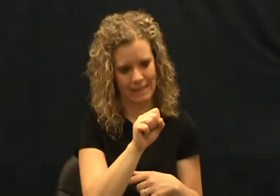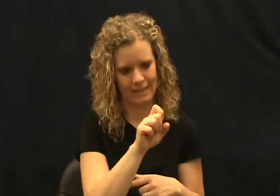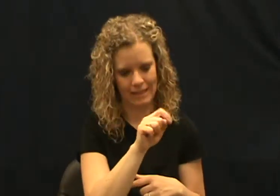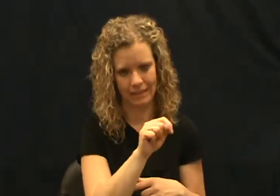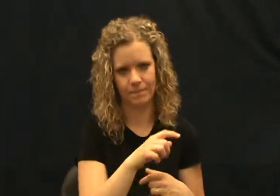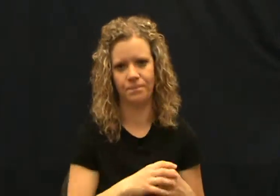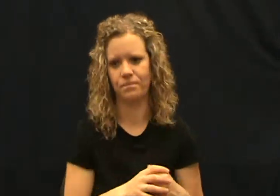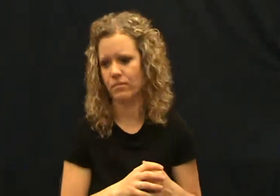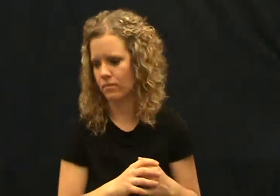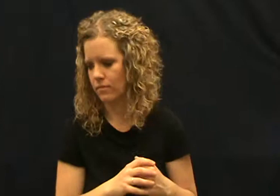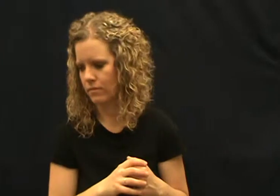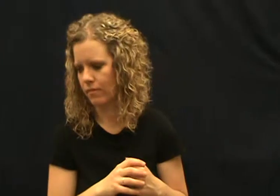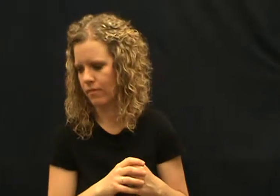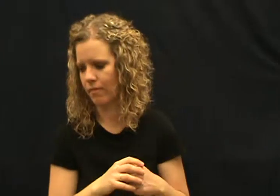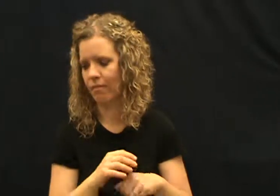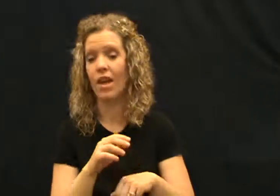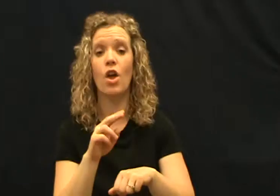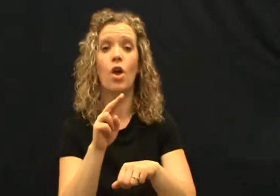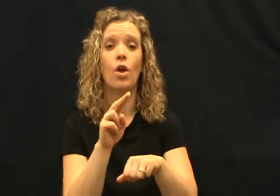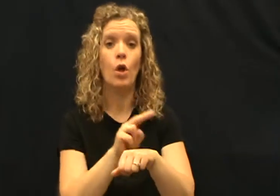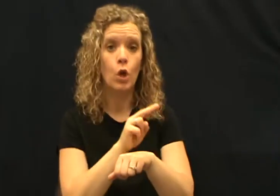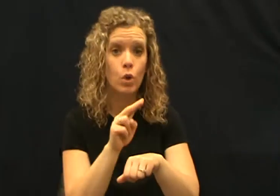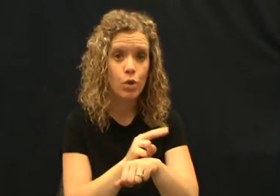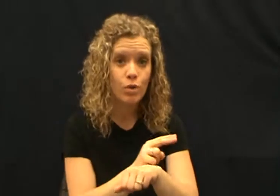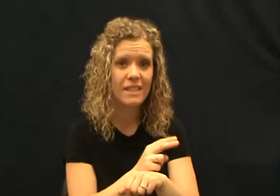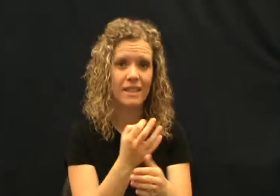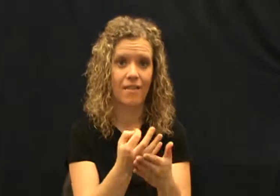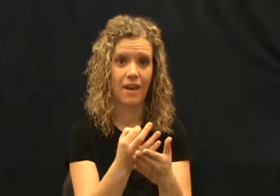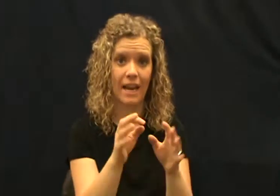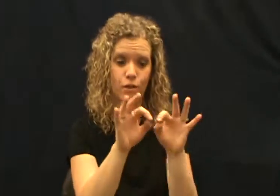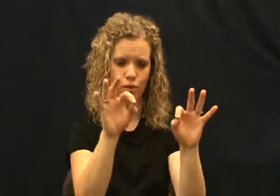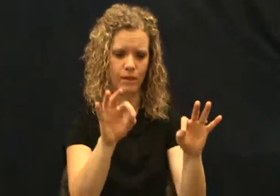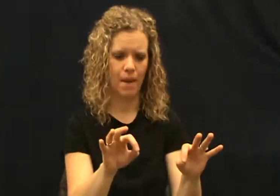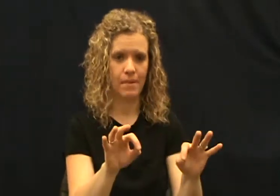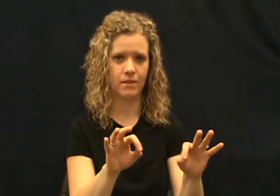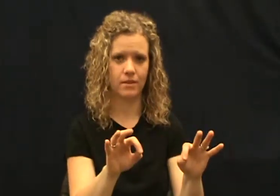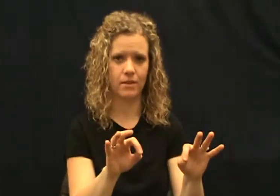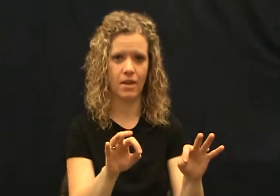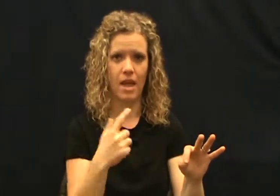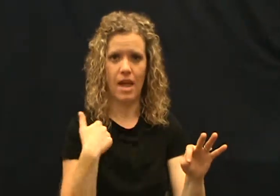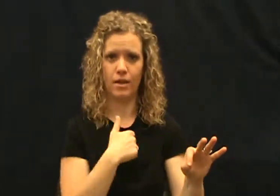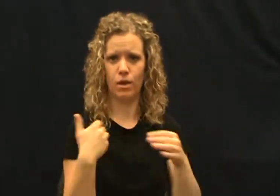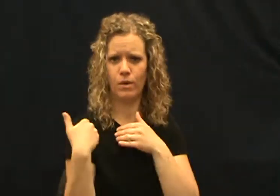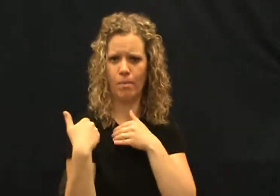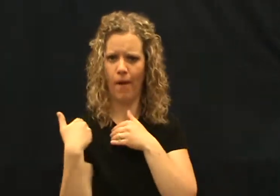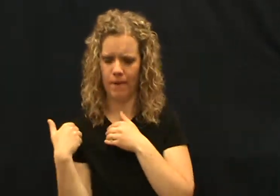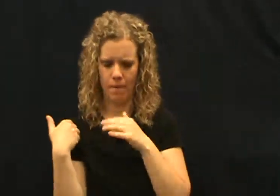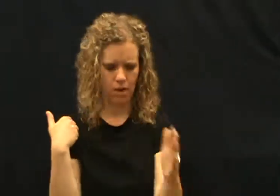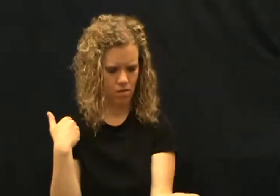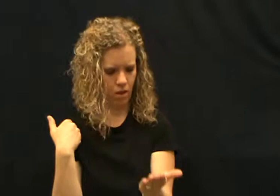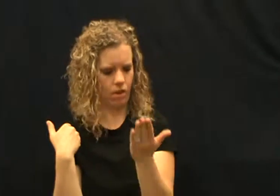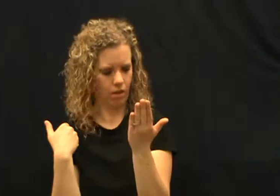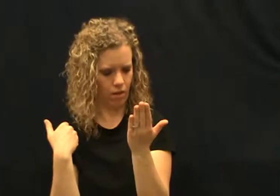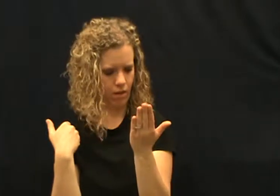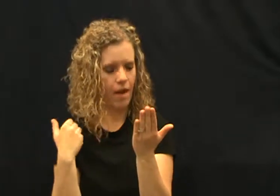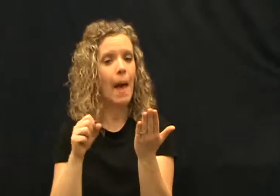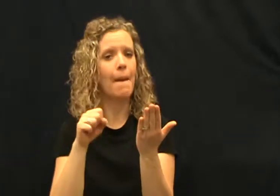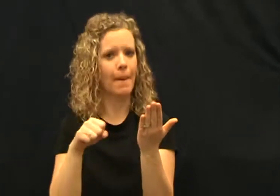Finally, as a user of these financial statements, we ought to be able to take a look at this balance sheet and interpret it somehow, use some